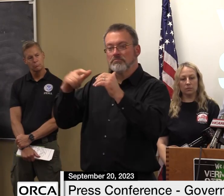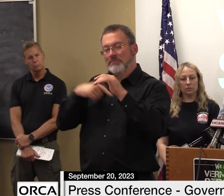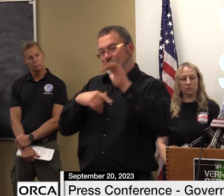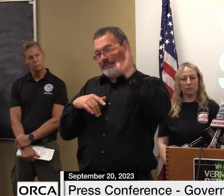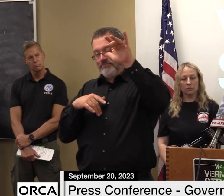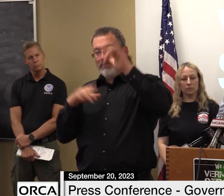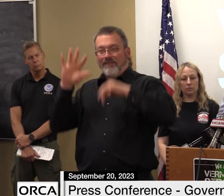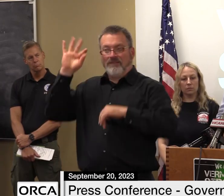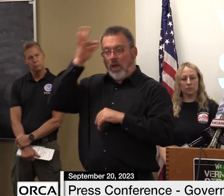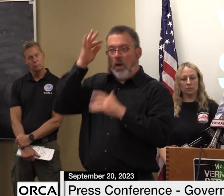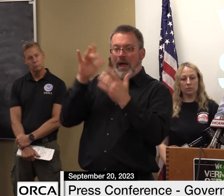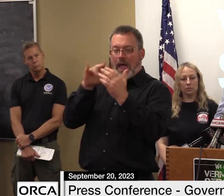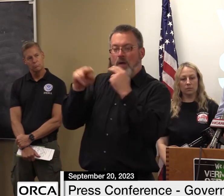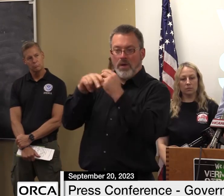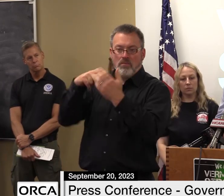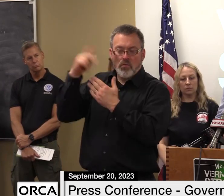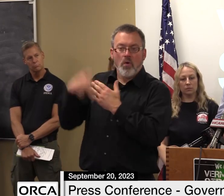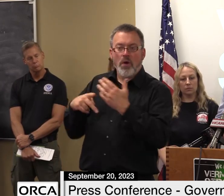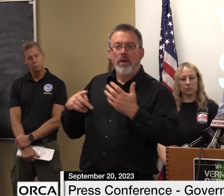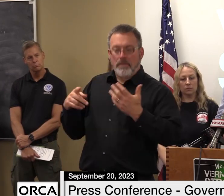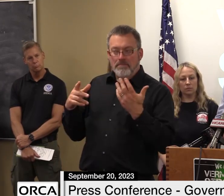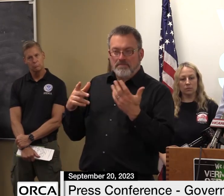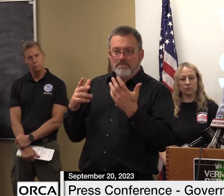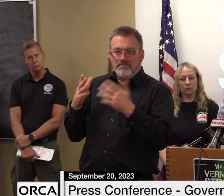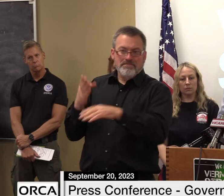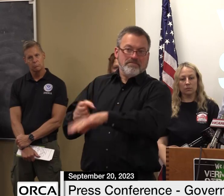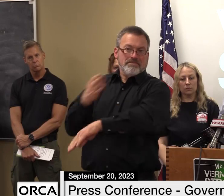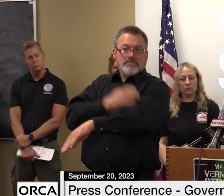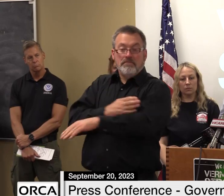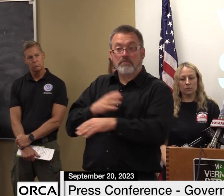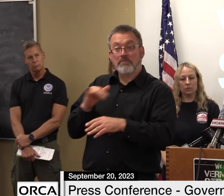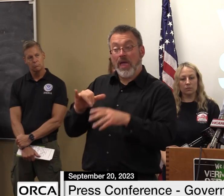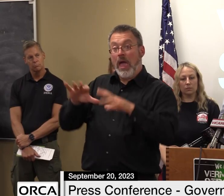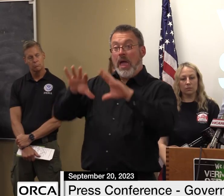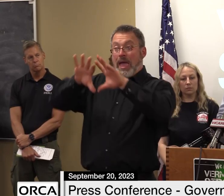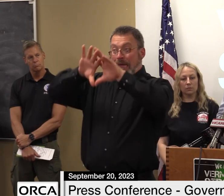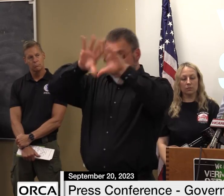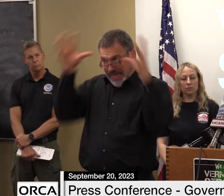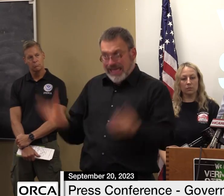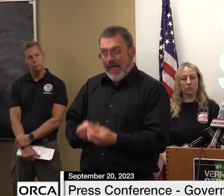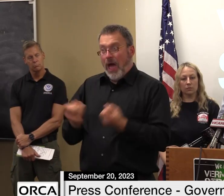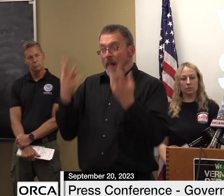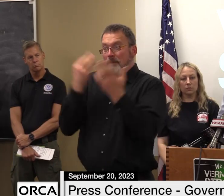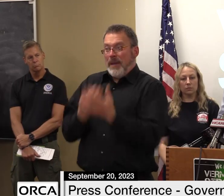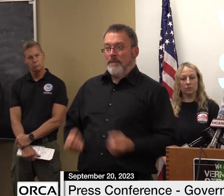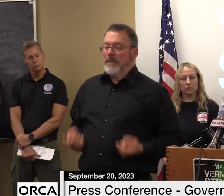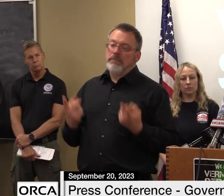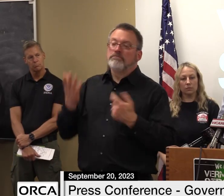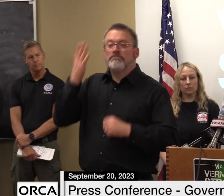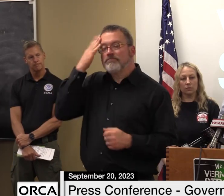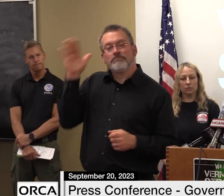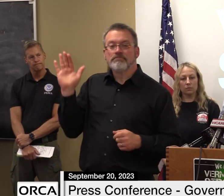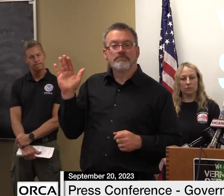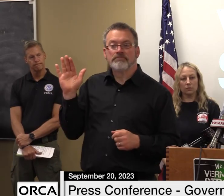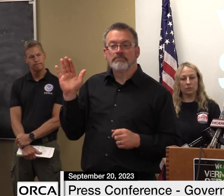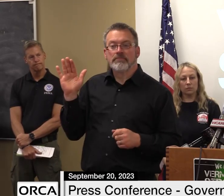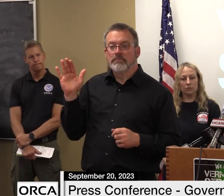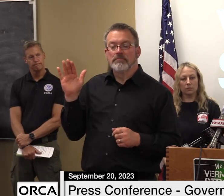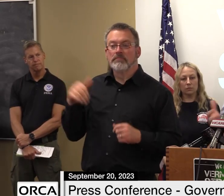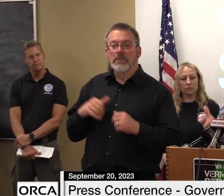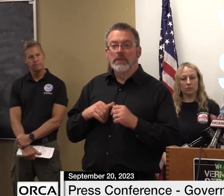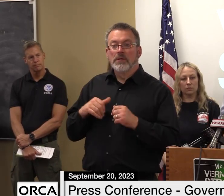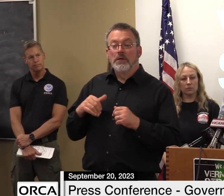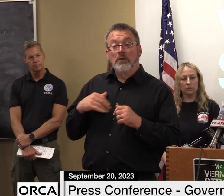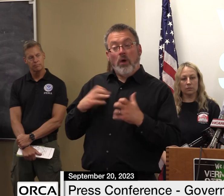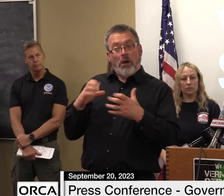so I don't have an end number yet, okay? I can say that we are in